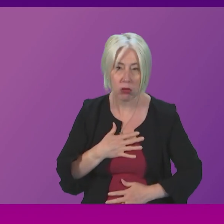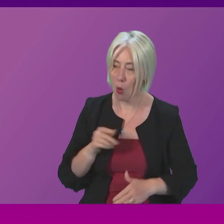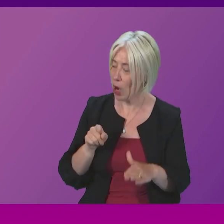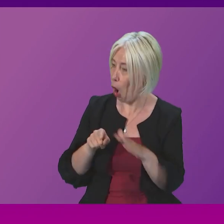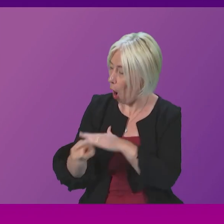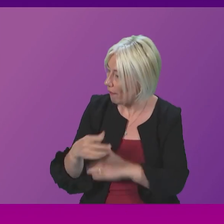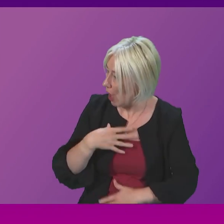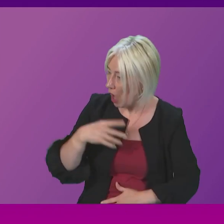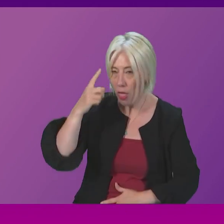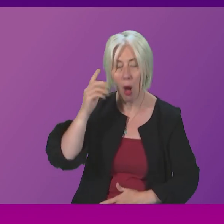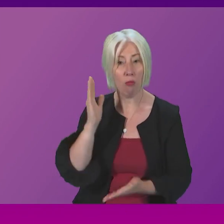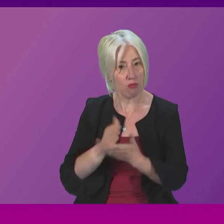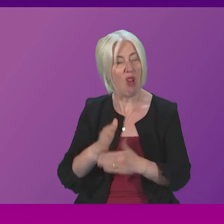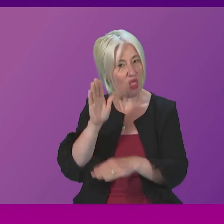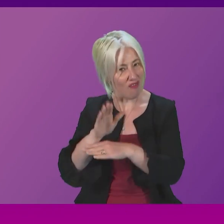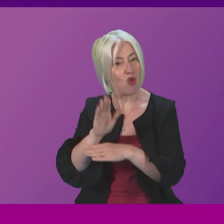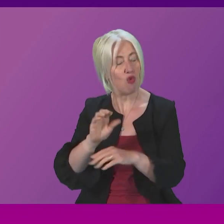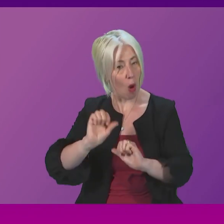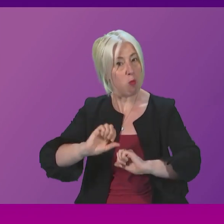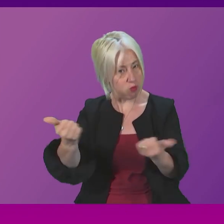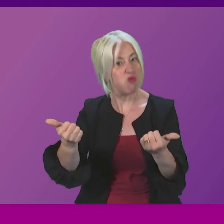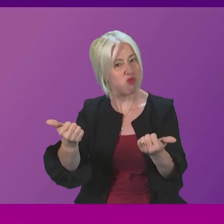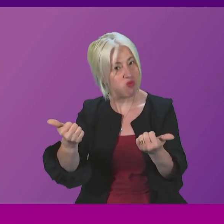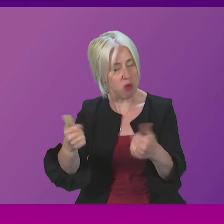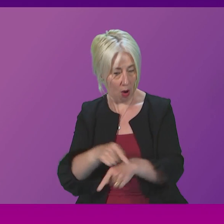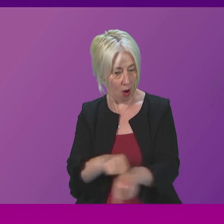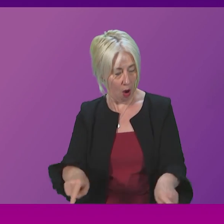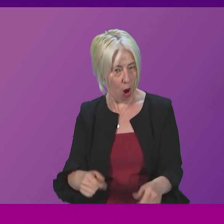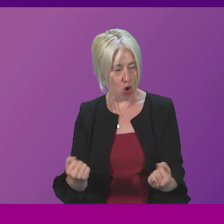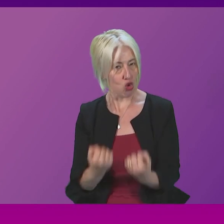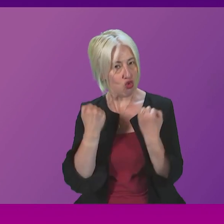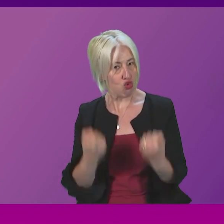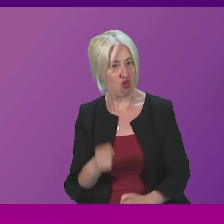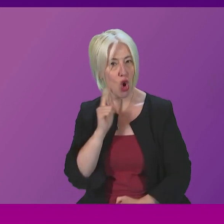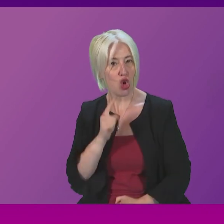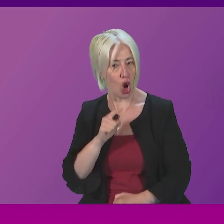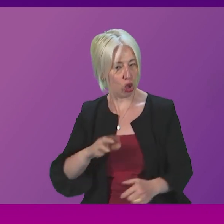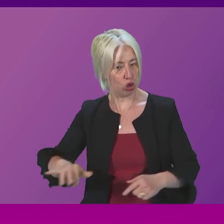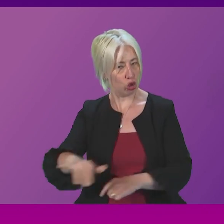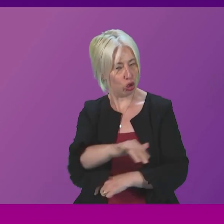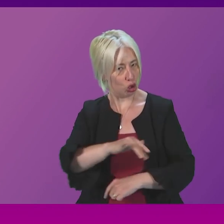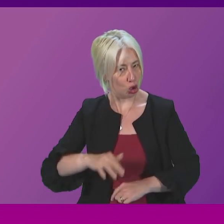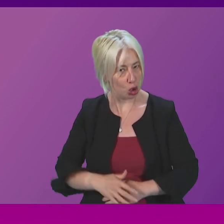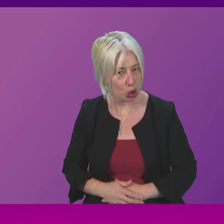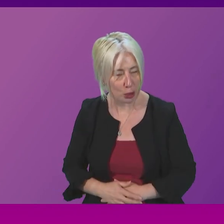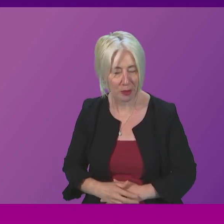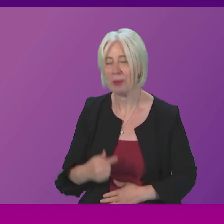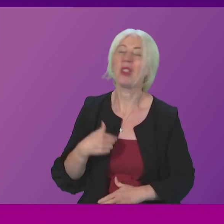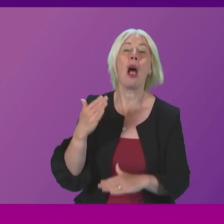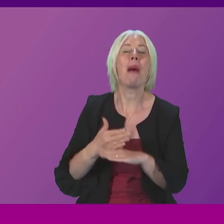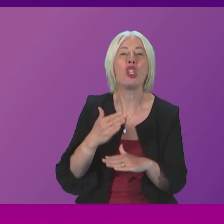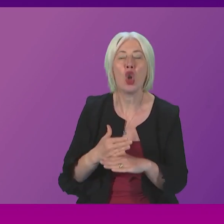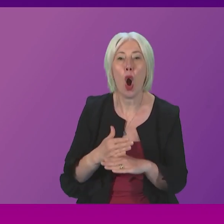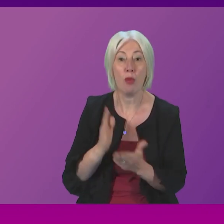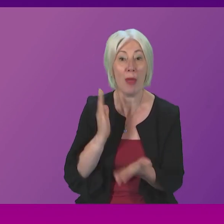myself, the future's looking pretty good. There's some really strong females out there. And my job is to make